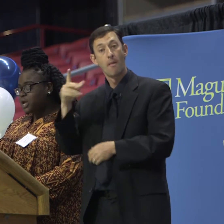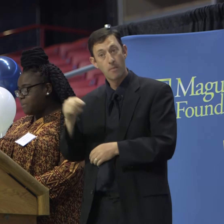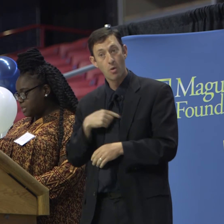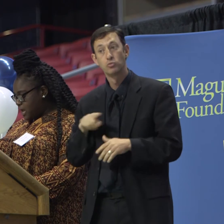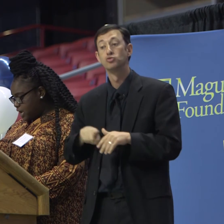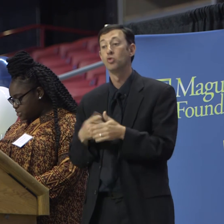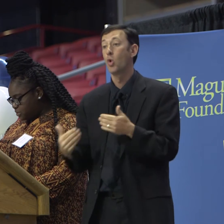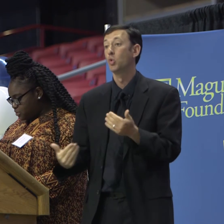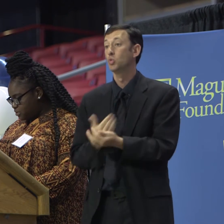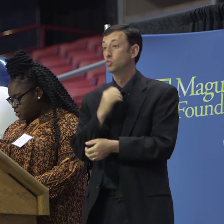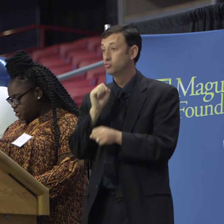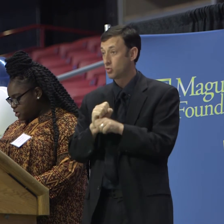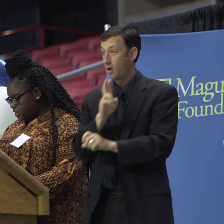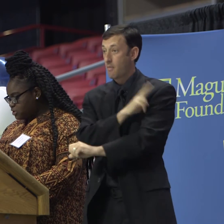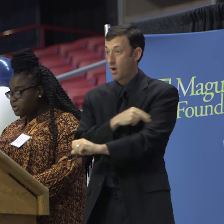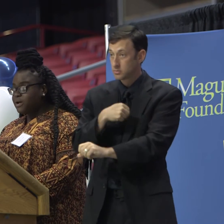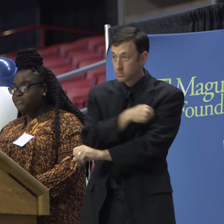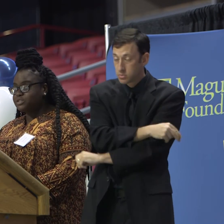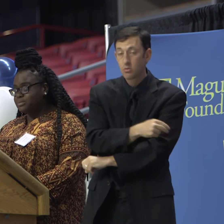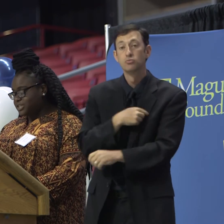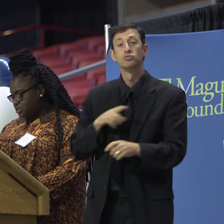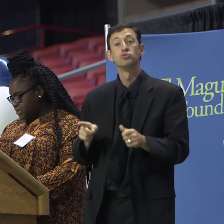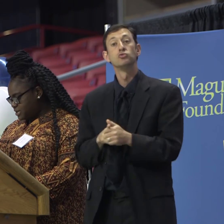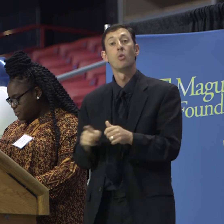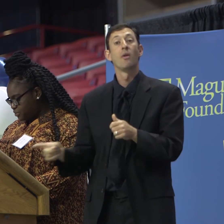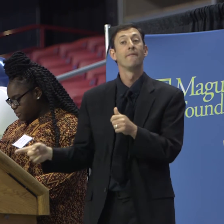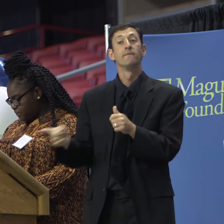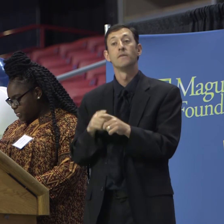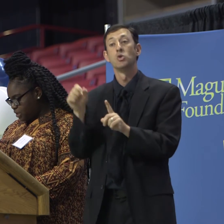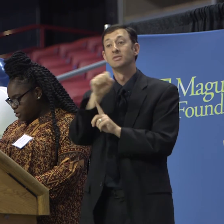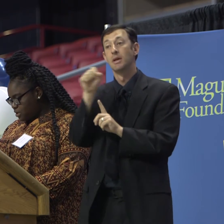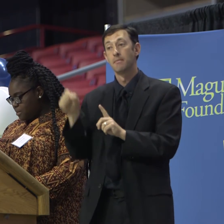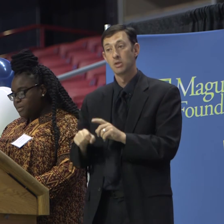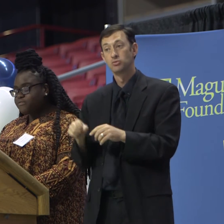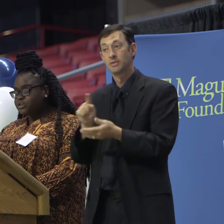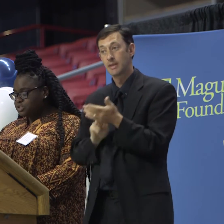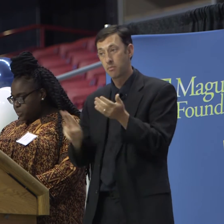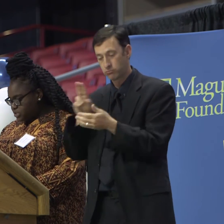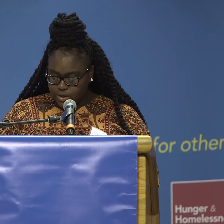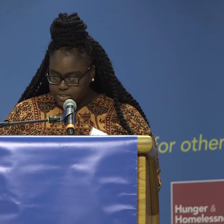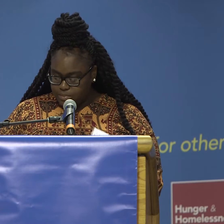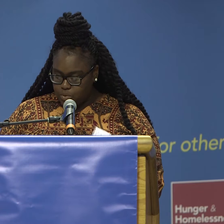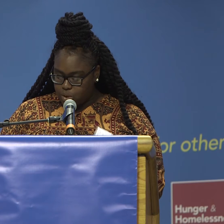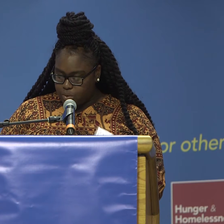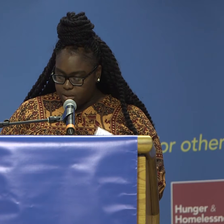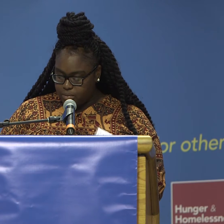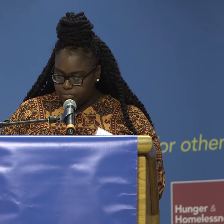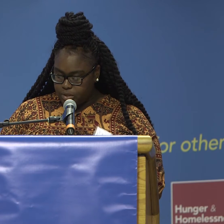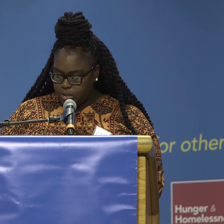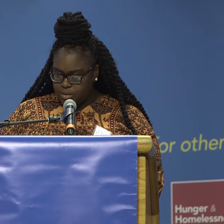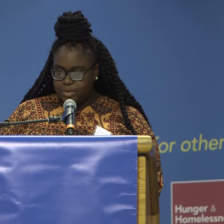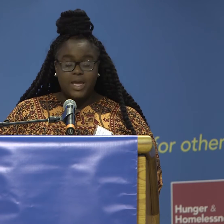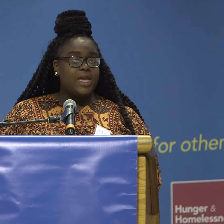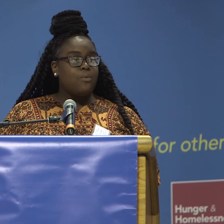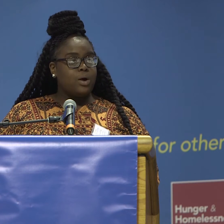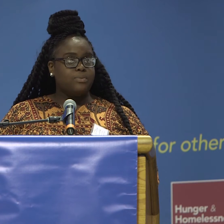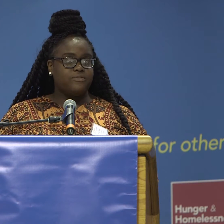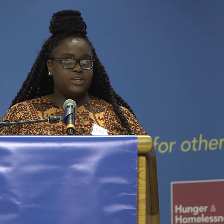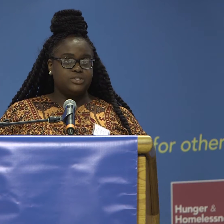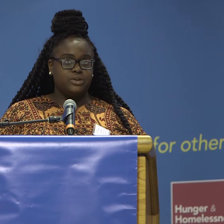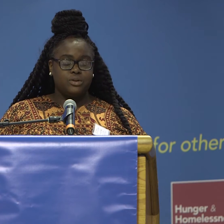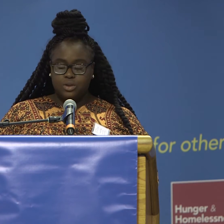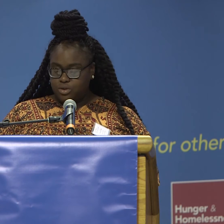a new job at the hospital, and starting my first semester at Temple. My first semester at Temple went well, but I had